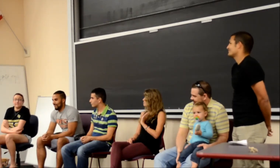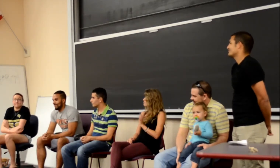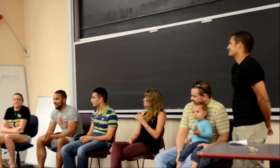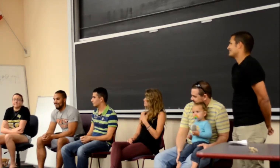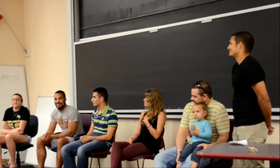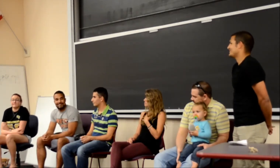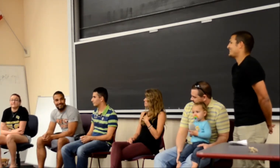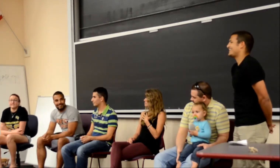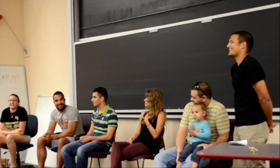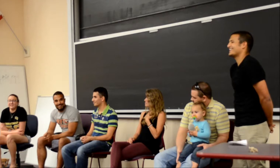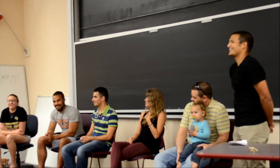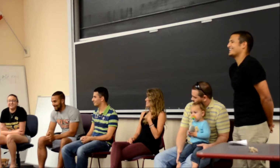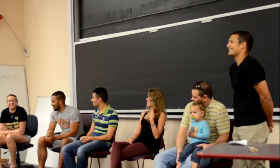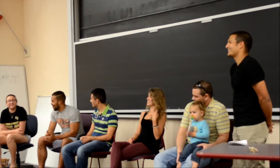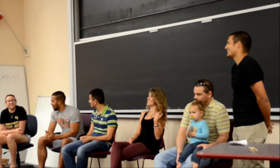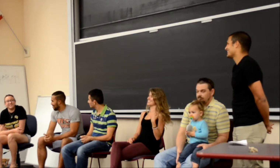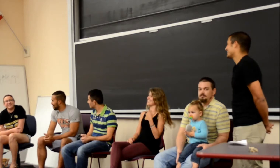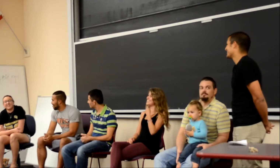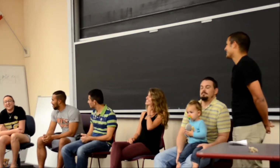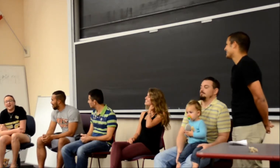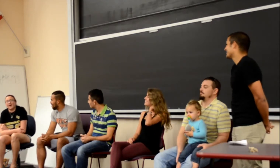And I worked to pay my bills.